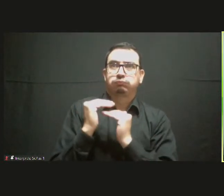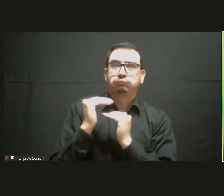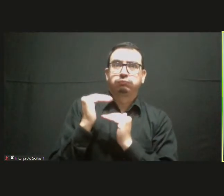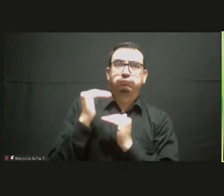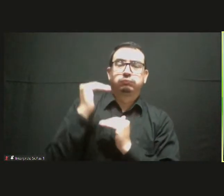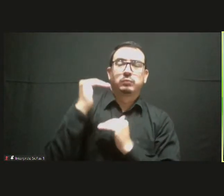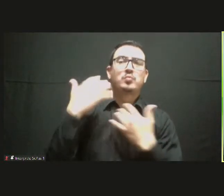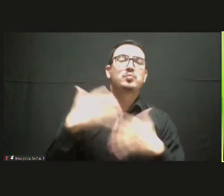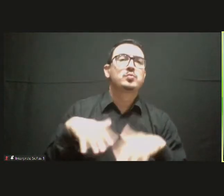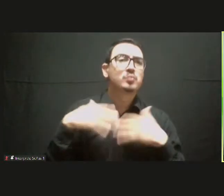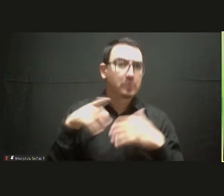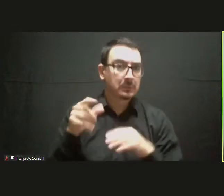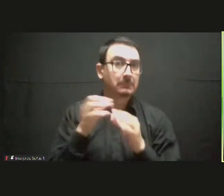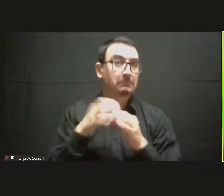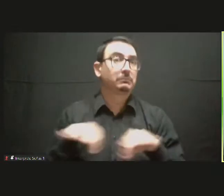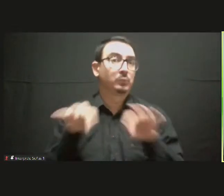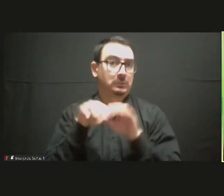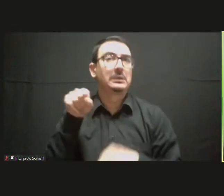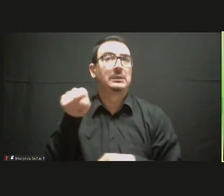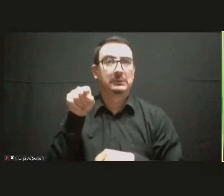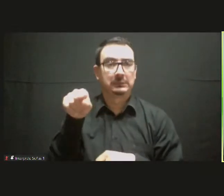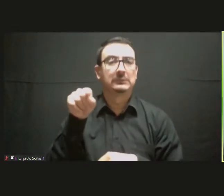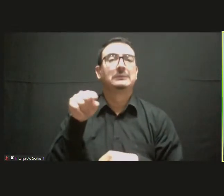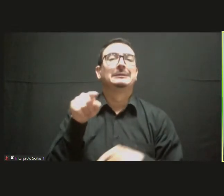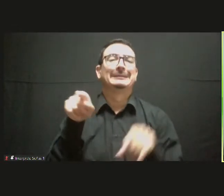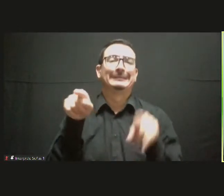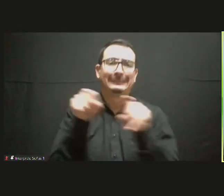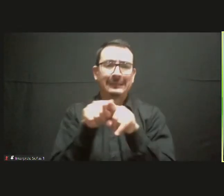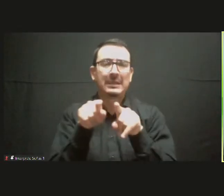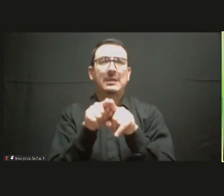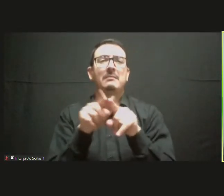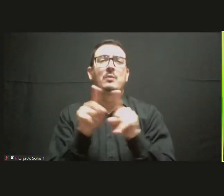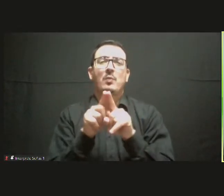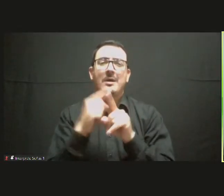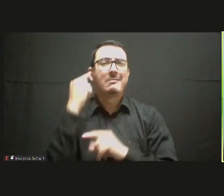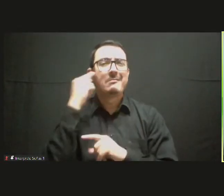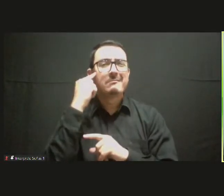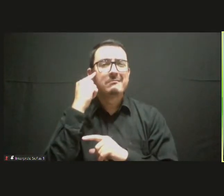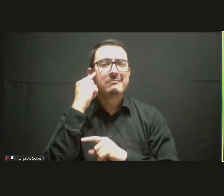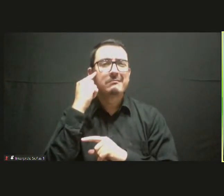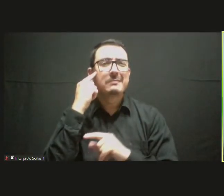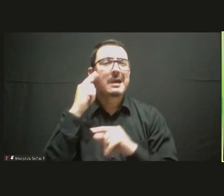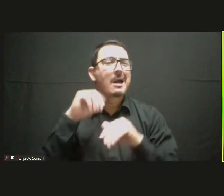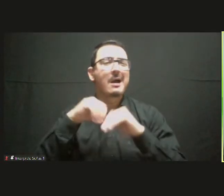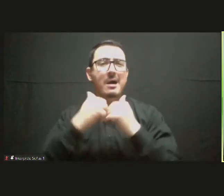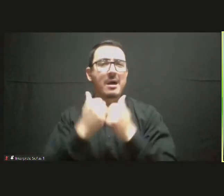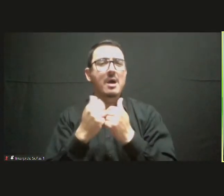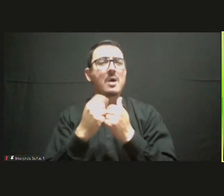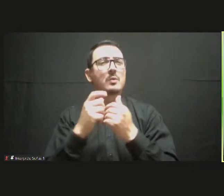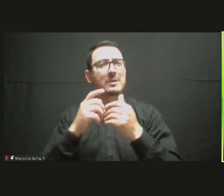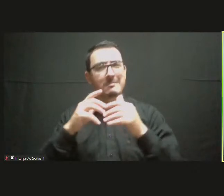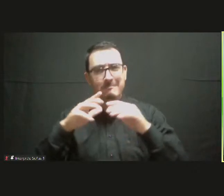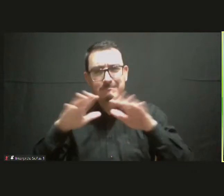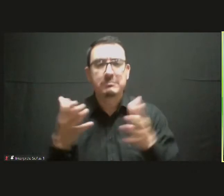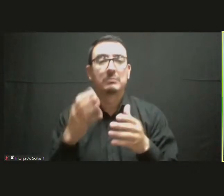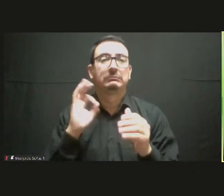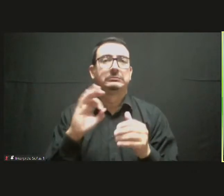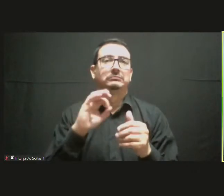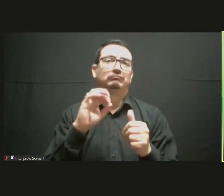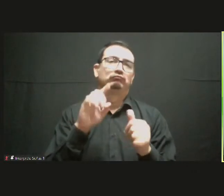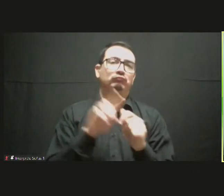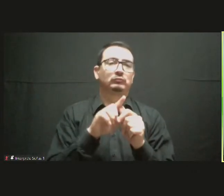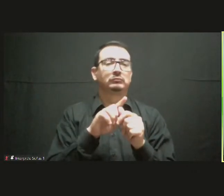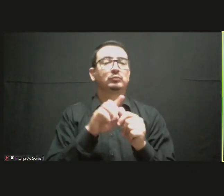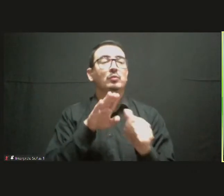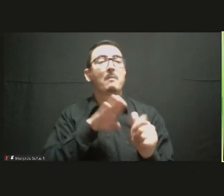rigorous protocols to support both guests and workers are also necessary. Given its vulnerability to natural